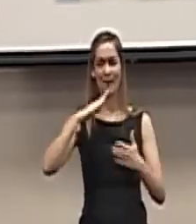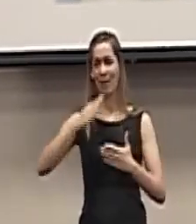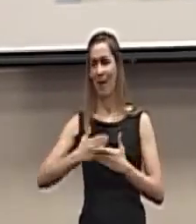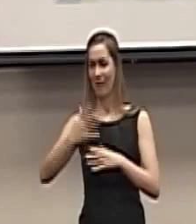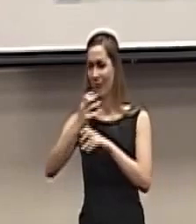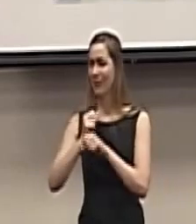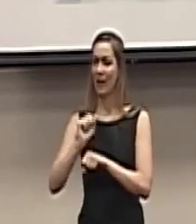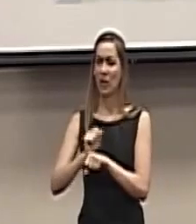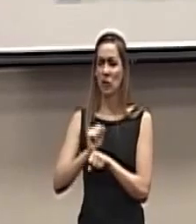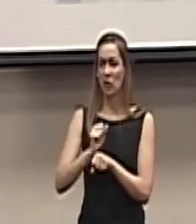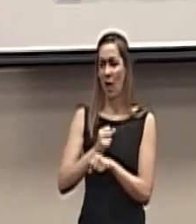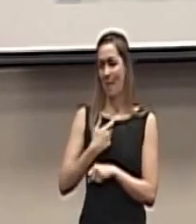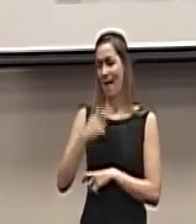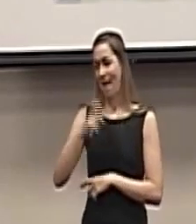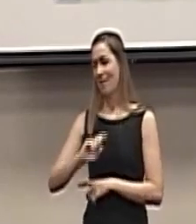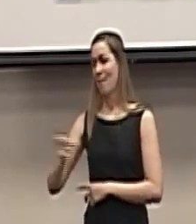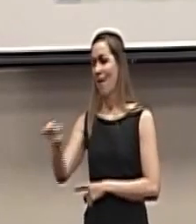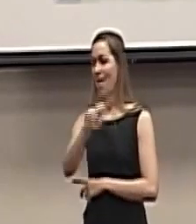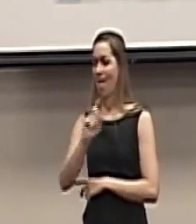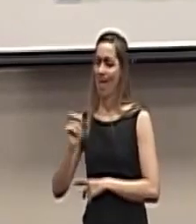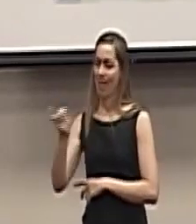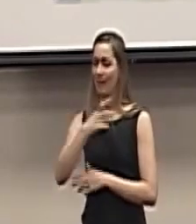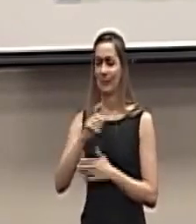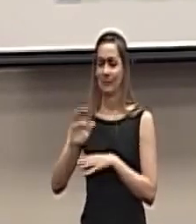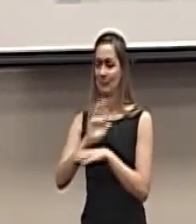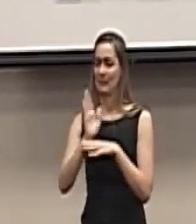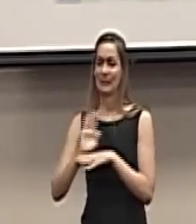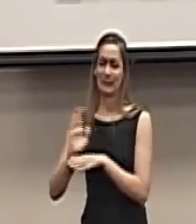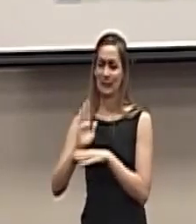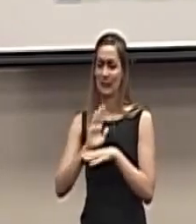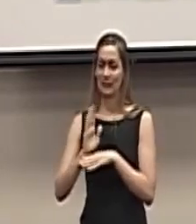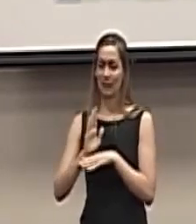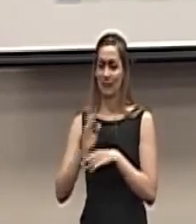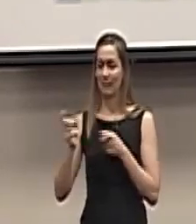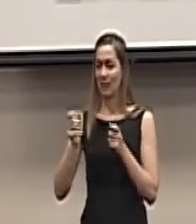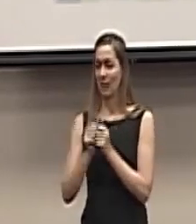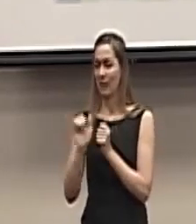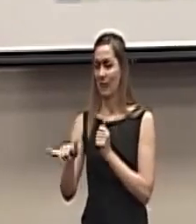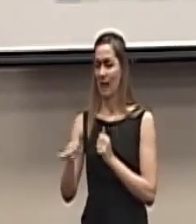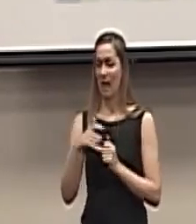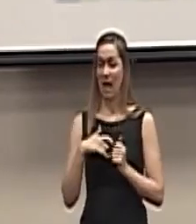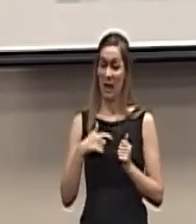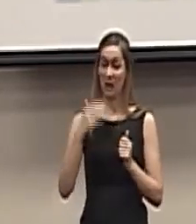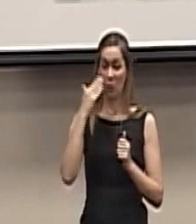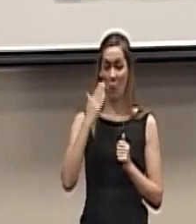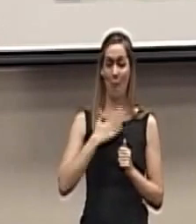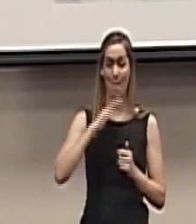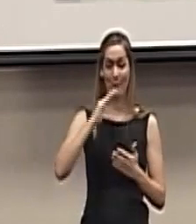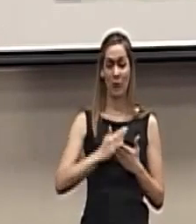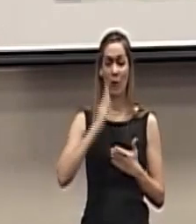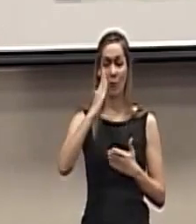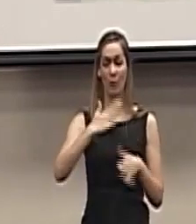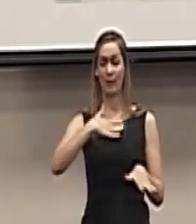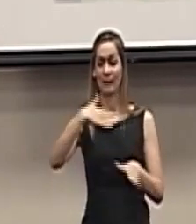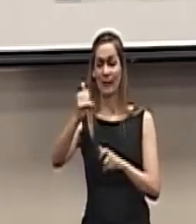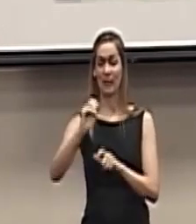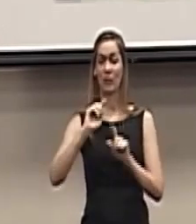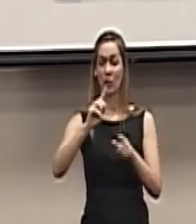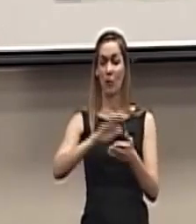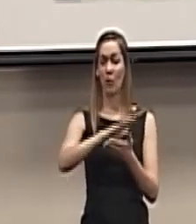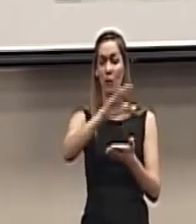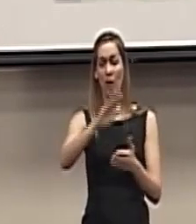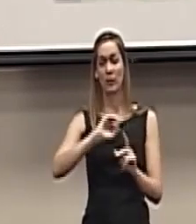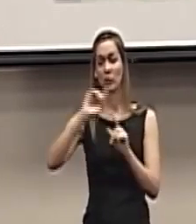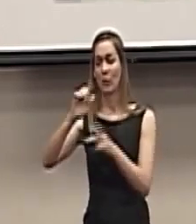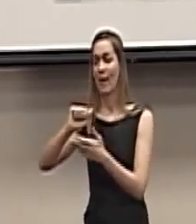to have to run around and deal with that. I'm anticipating the shock of her leaving and going to AIM or going to college. I'm anticipating that.